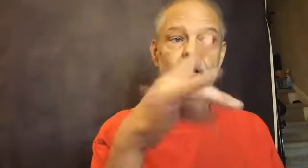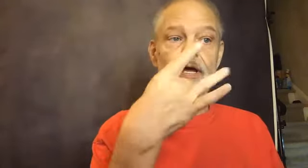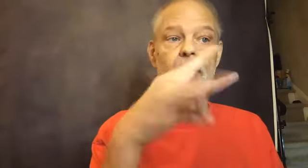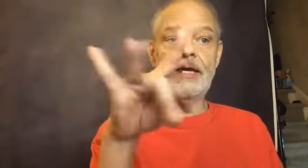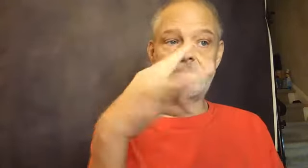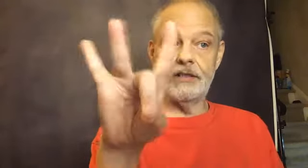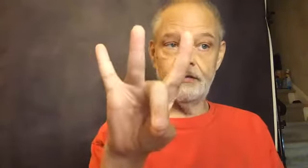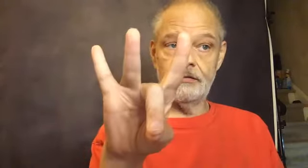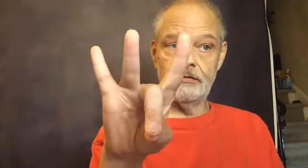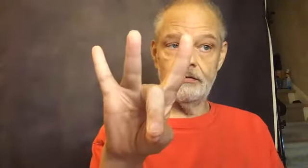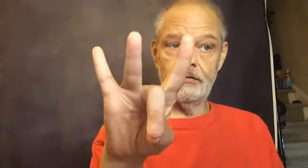18,